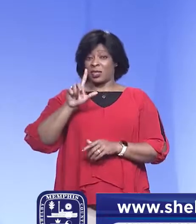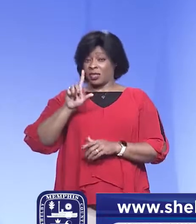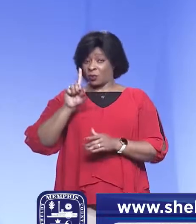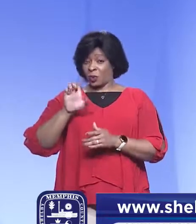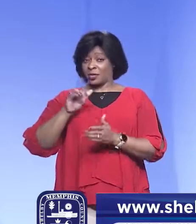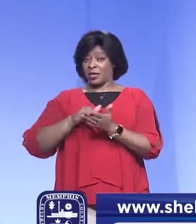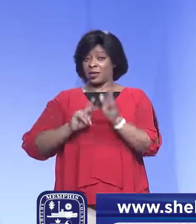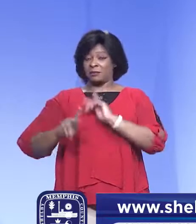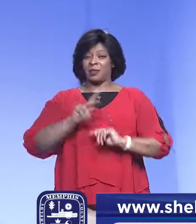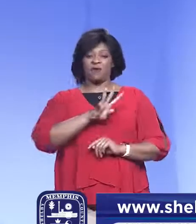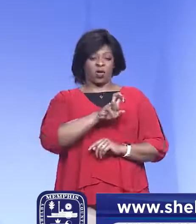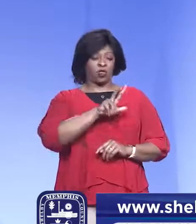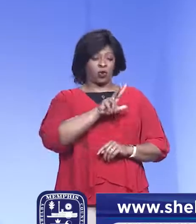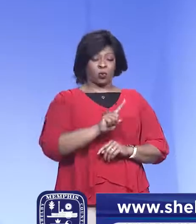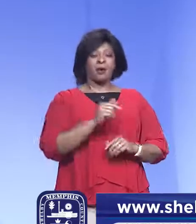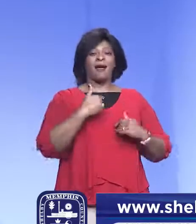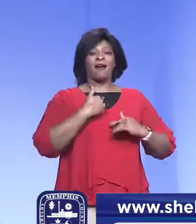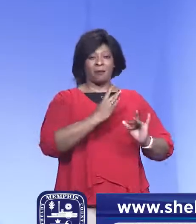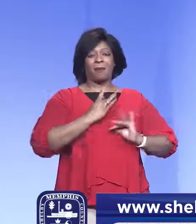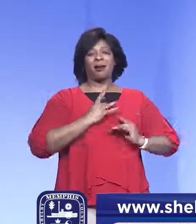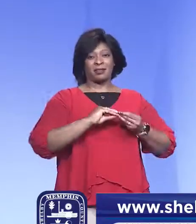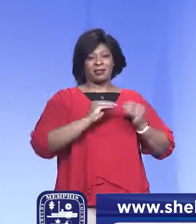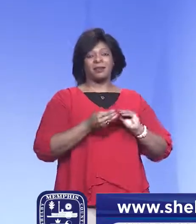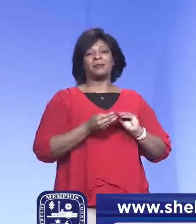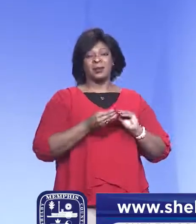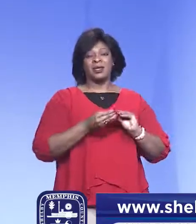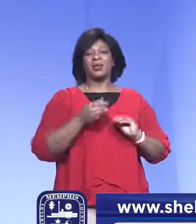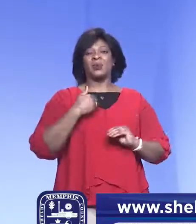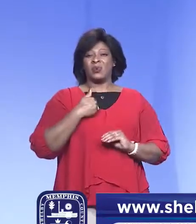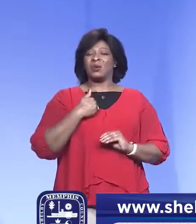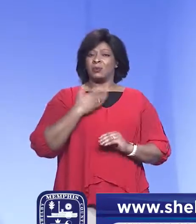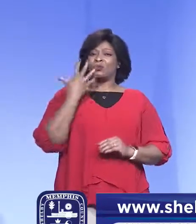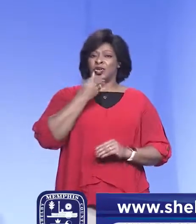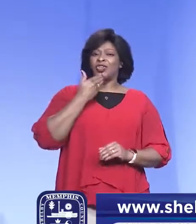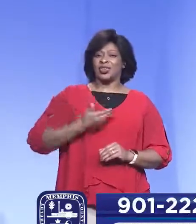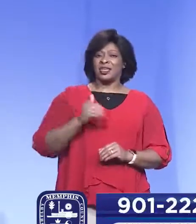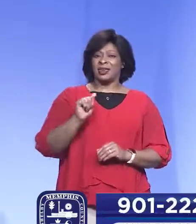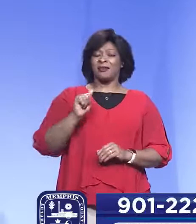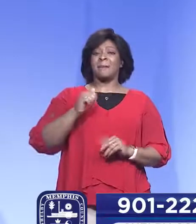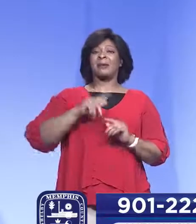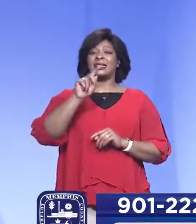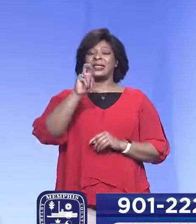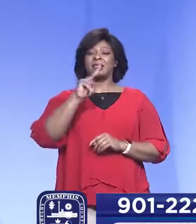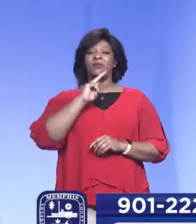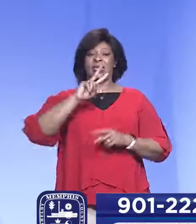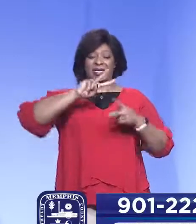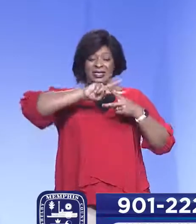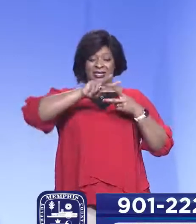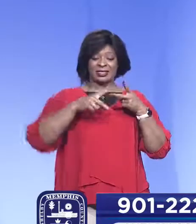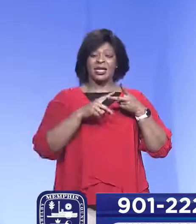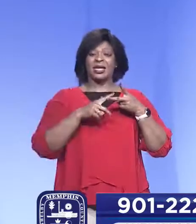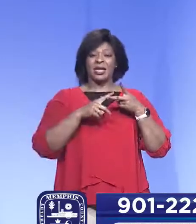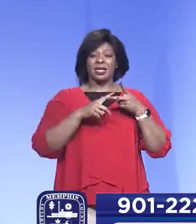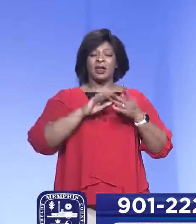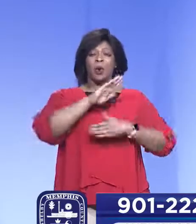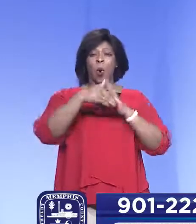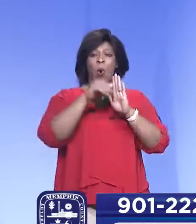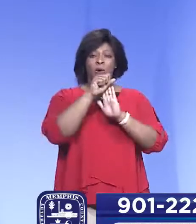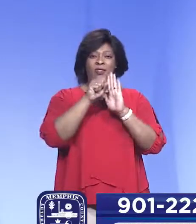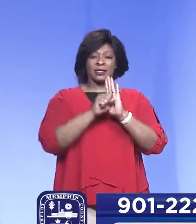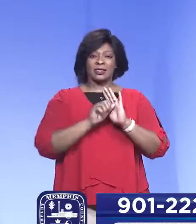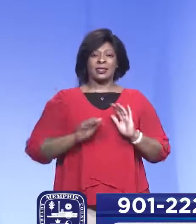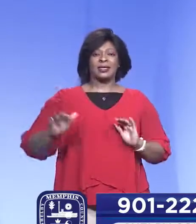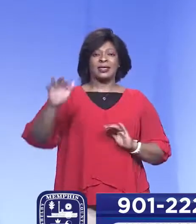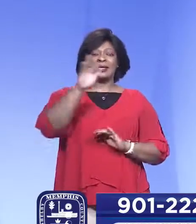than the national average. Matter of fact, Tennessee is second in all states